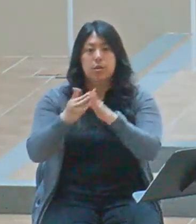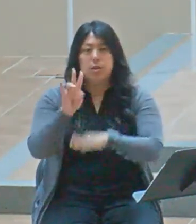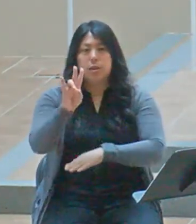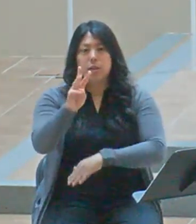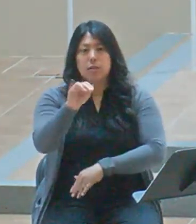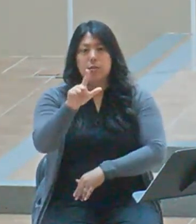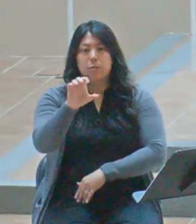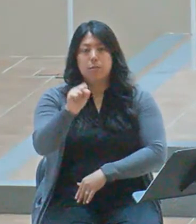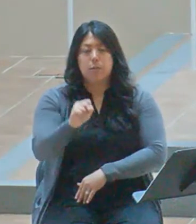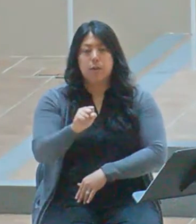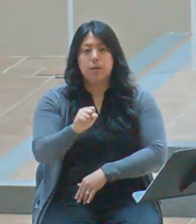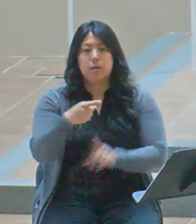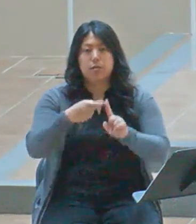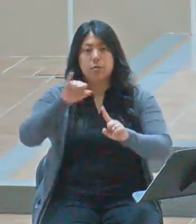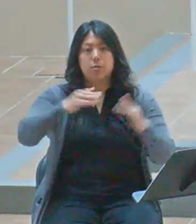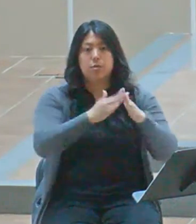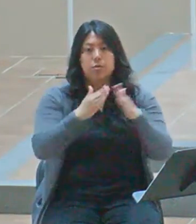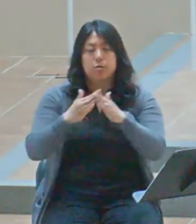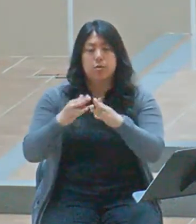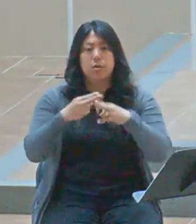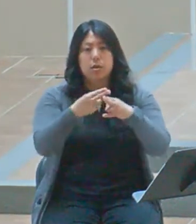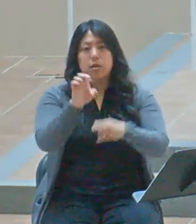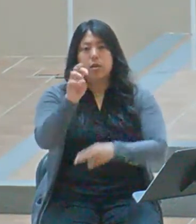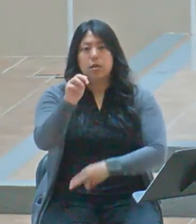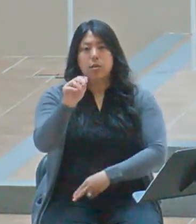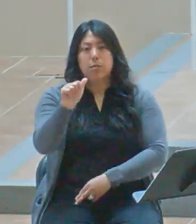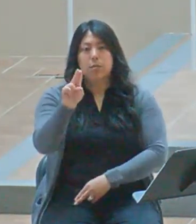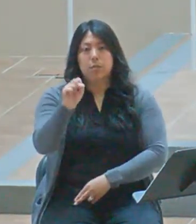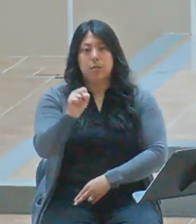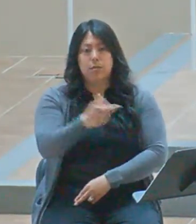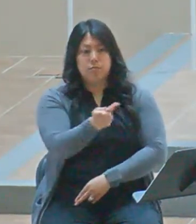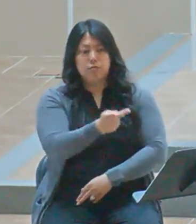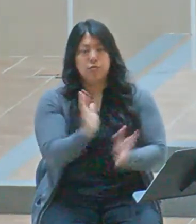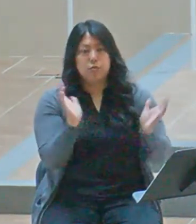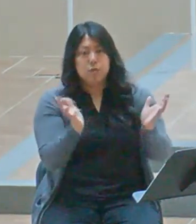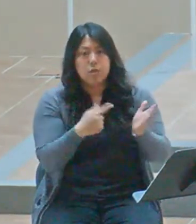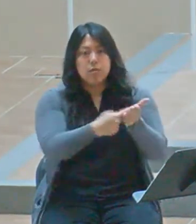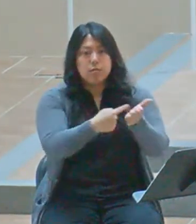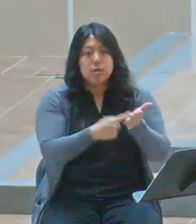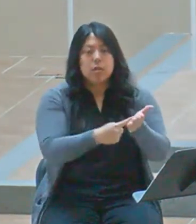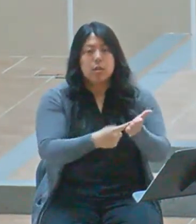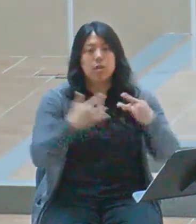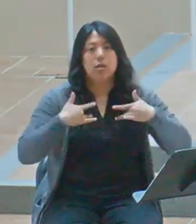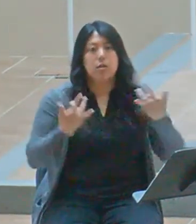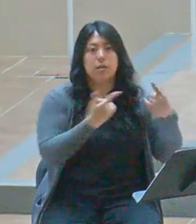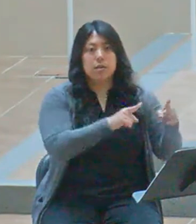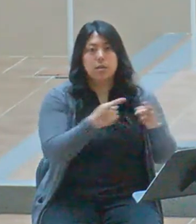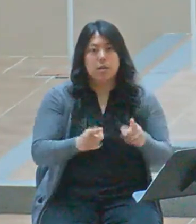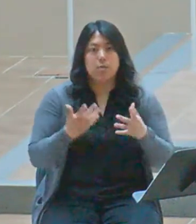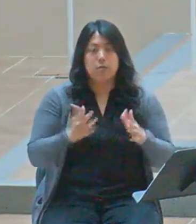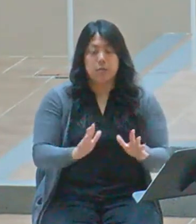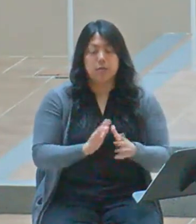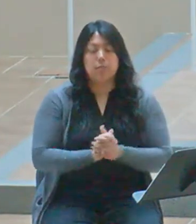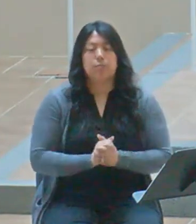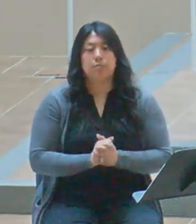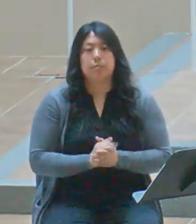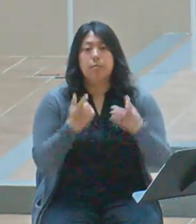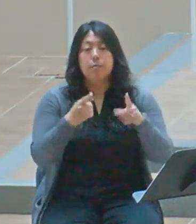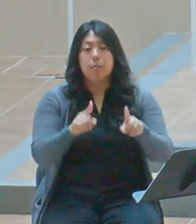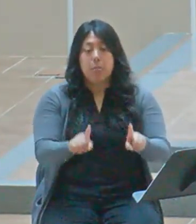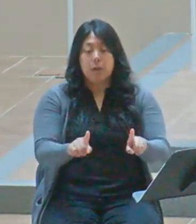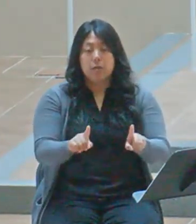7 miles from Jerusalem called Emmaus. They were conversing about all the things that had occurred. And